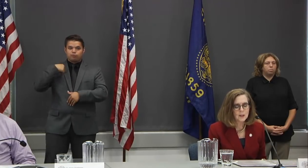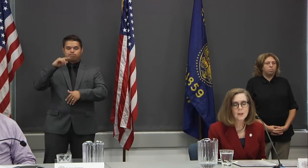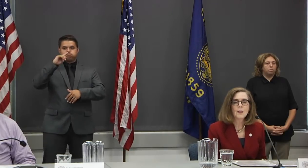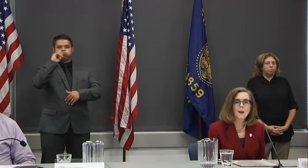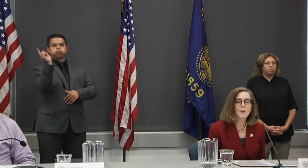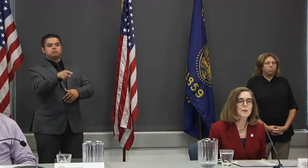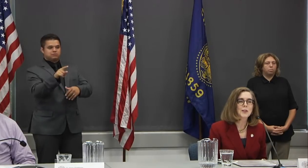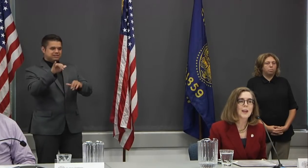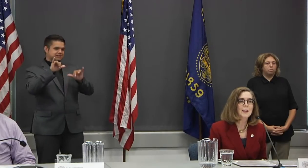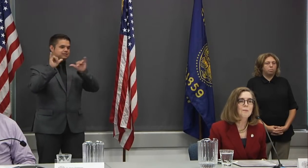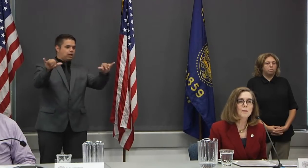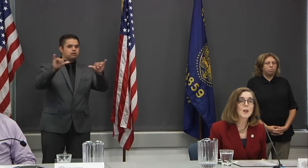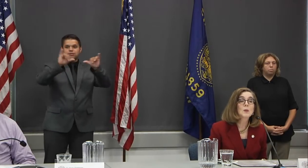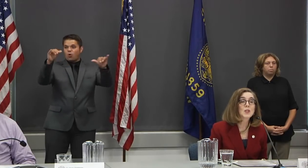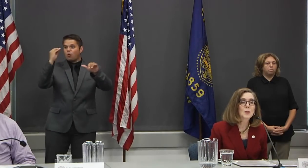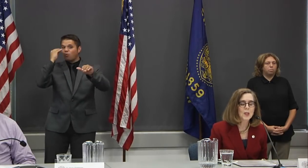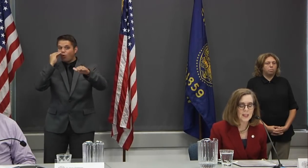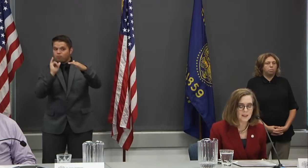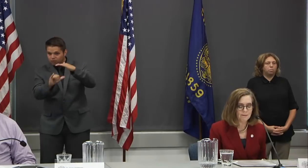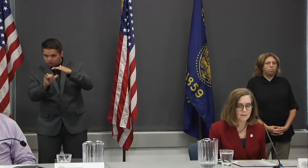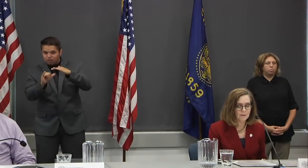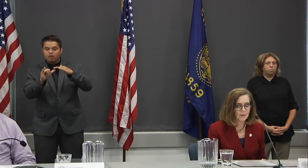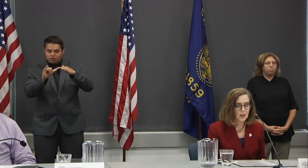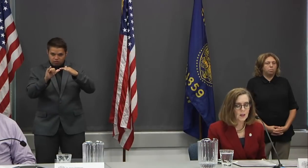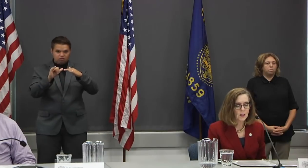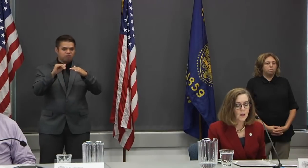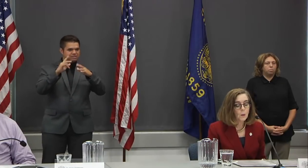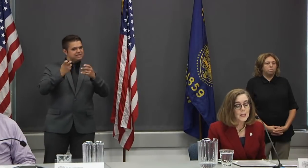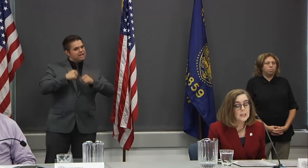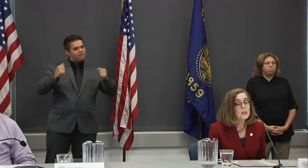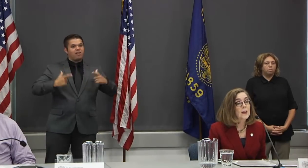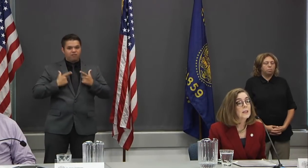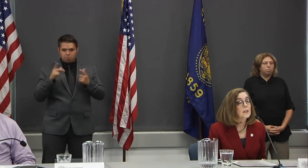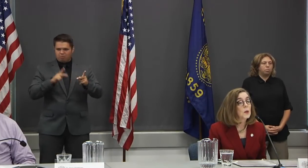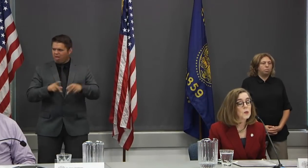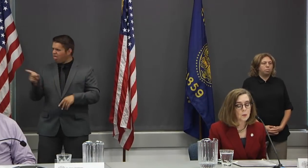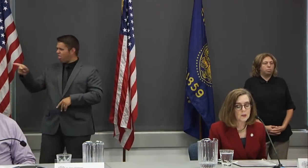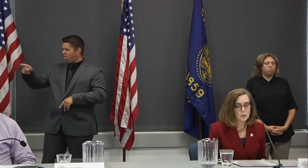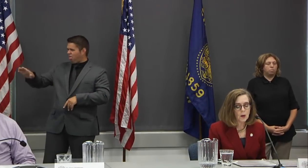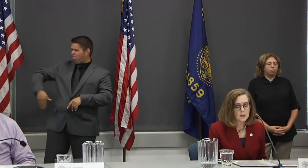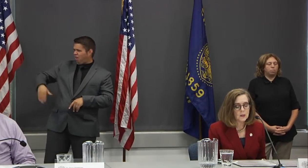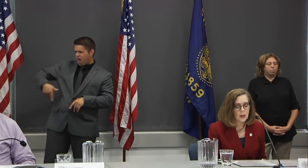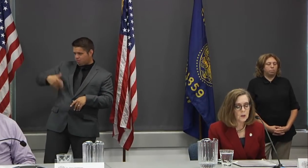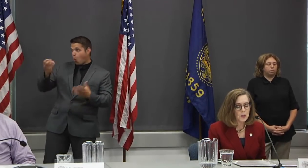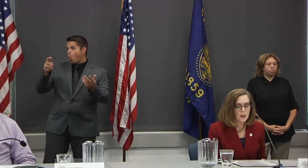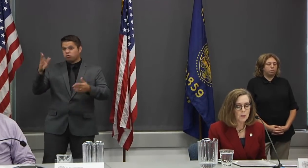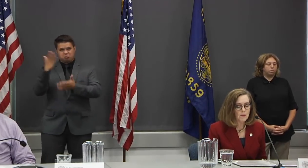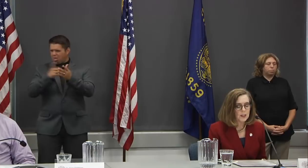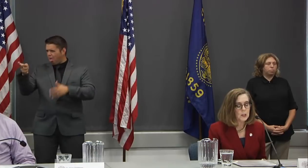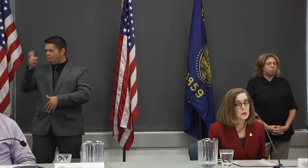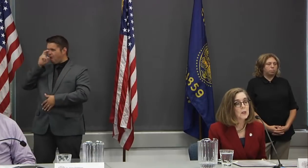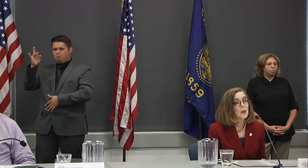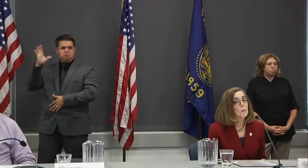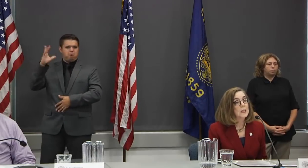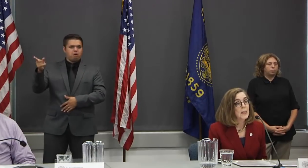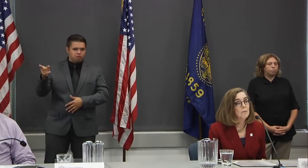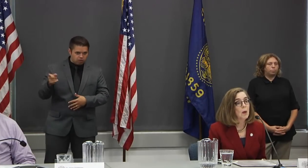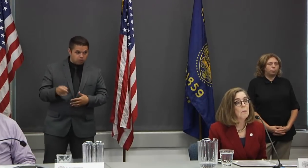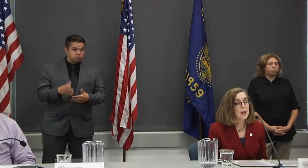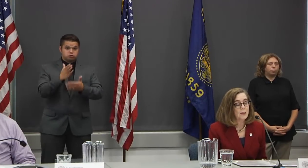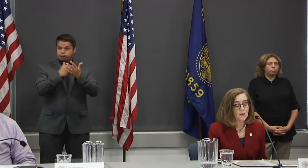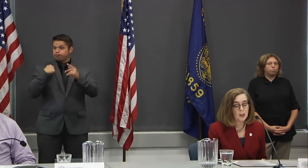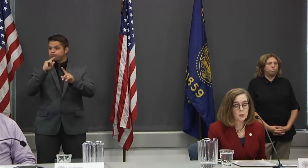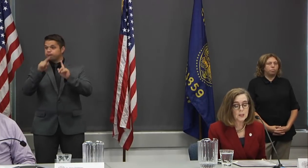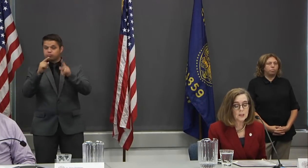rash. Others said it was too late. When I decided to close restaurants and entertainment venues, but